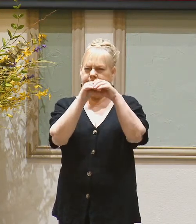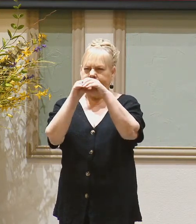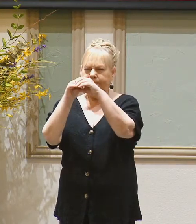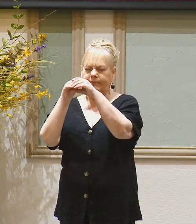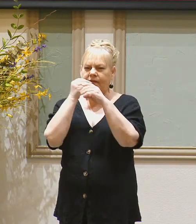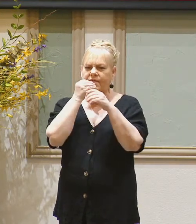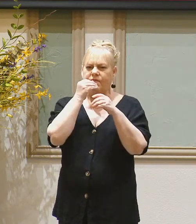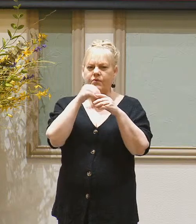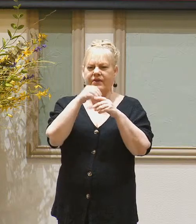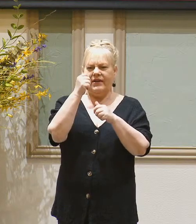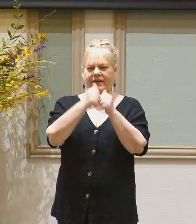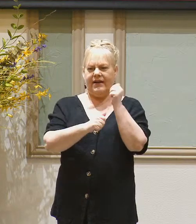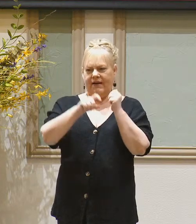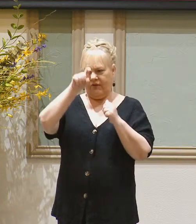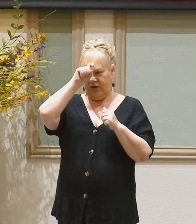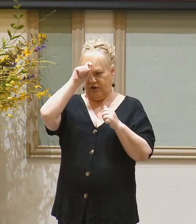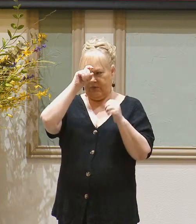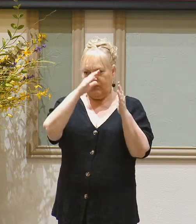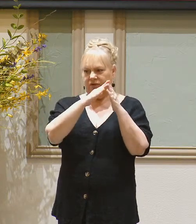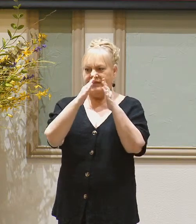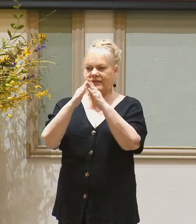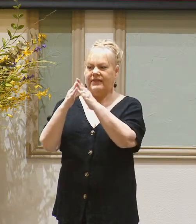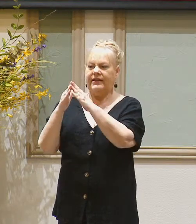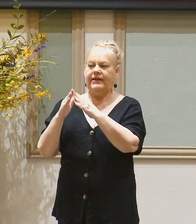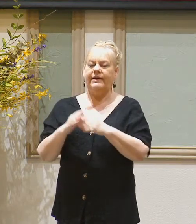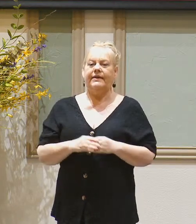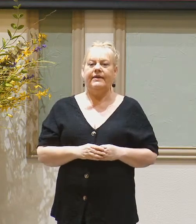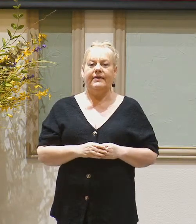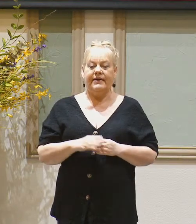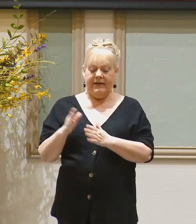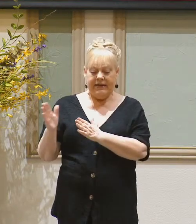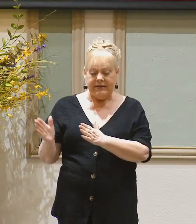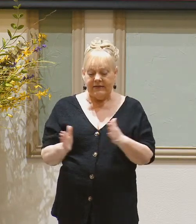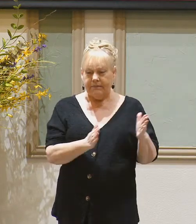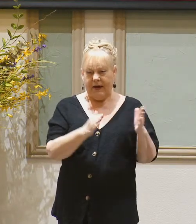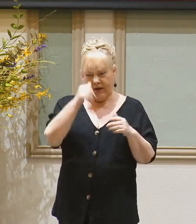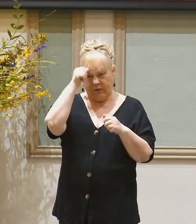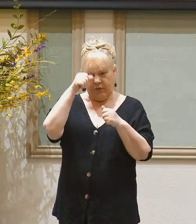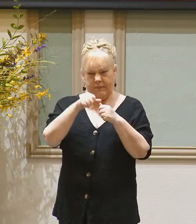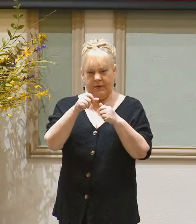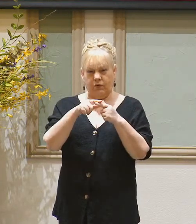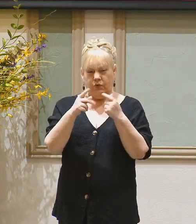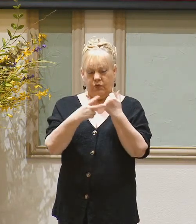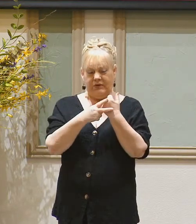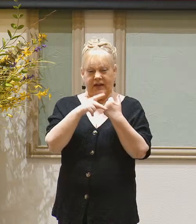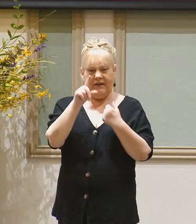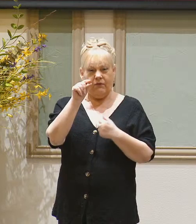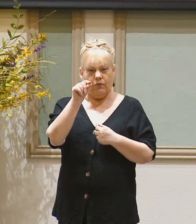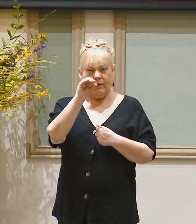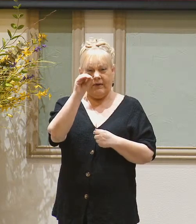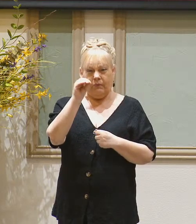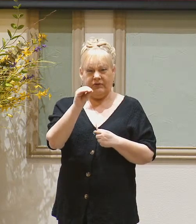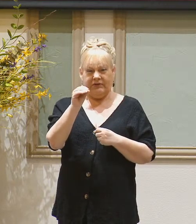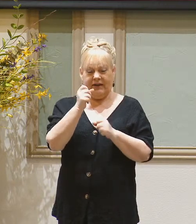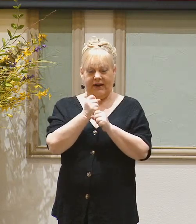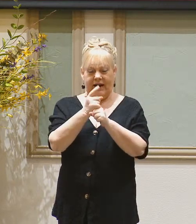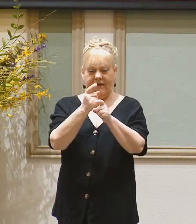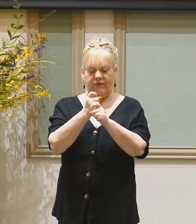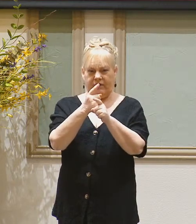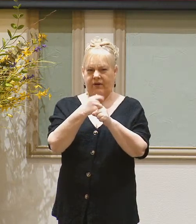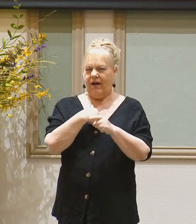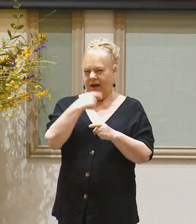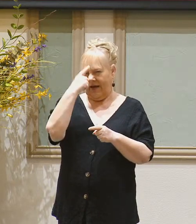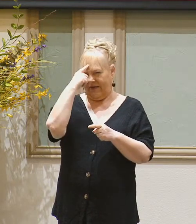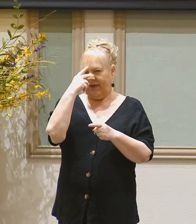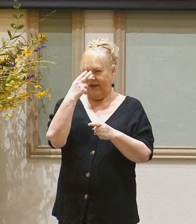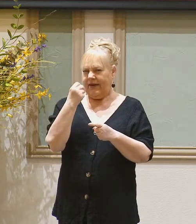every Egyptian city. His plan was, you remember, to save 20% each year. I'm convinced he